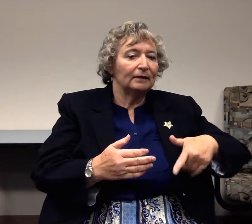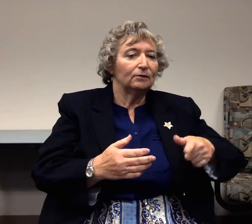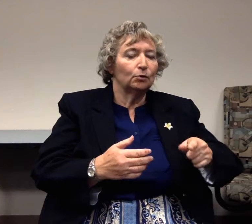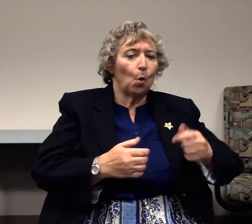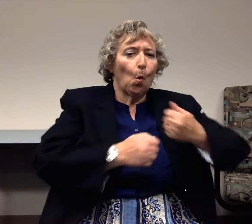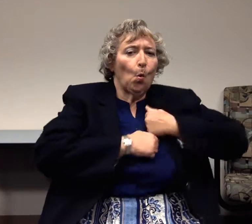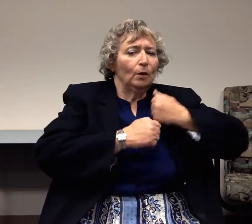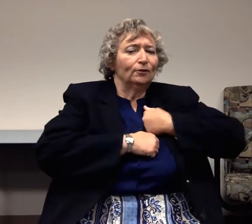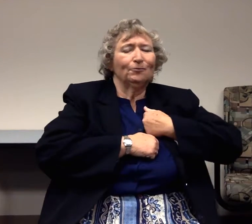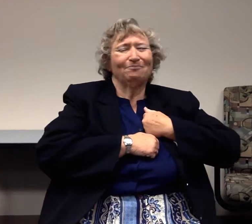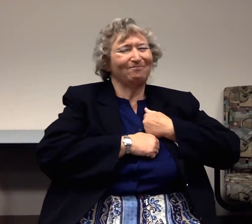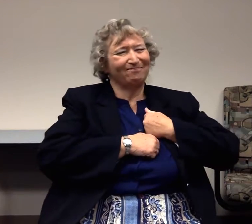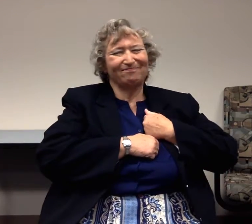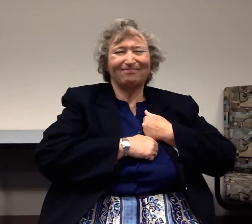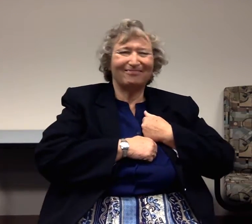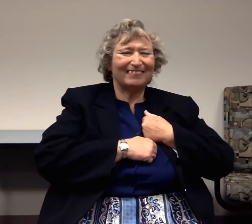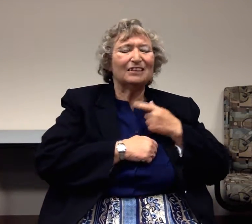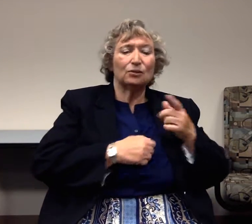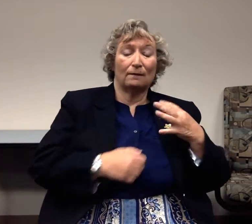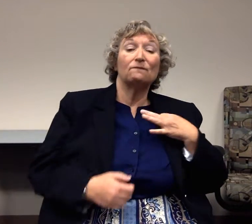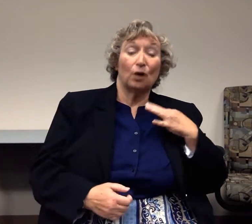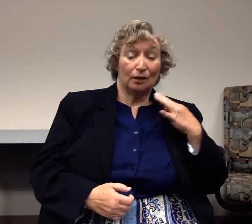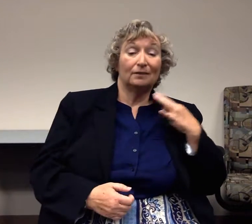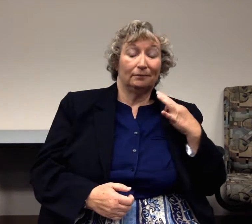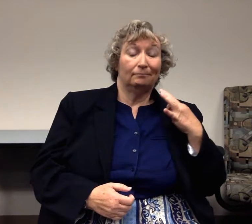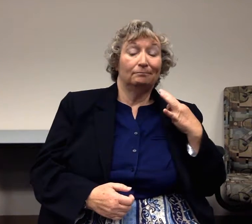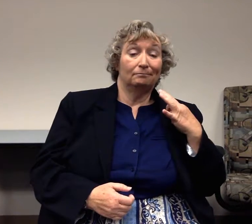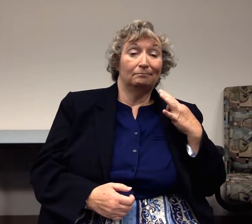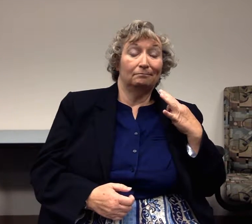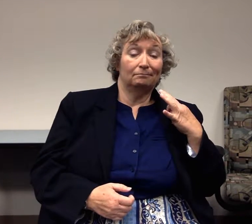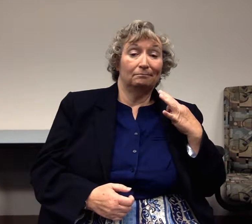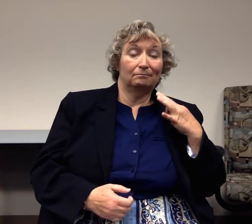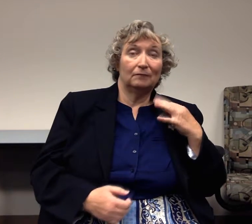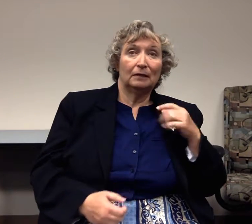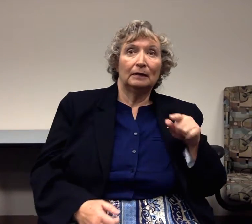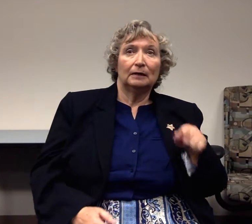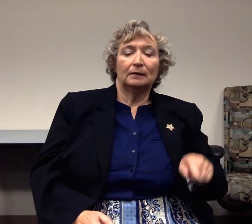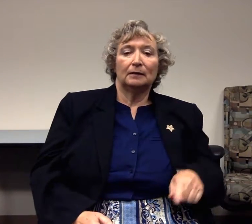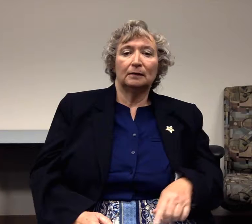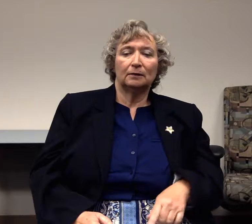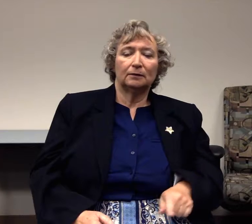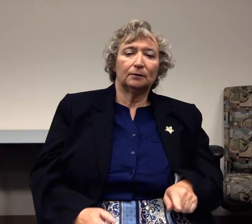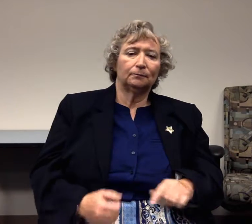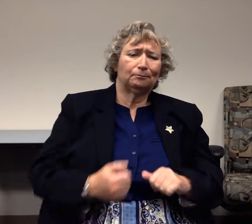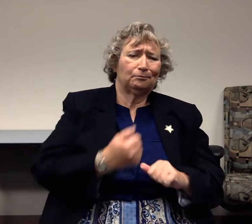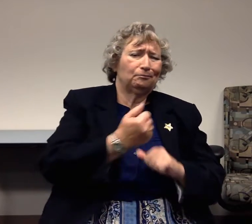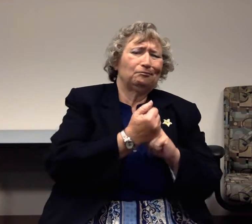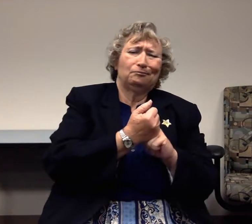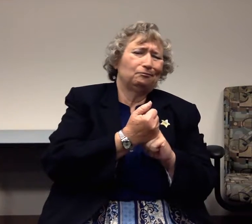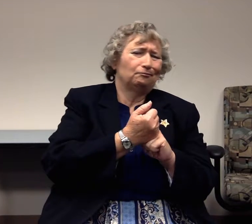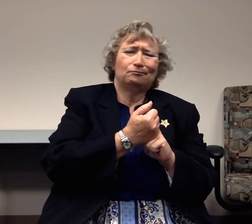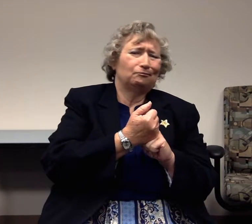with food and ammunition. And also there was a lack of support. We're going to look at a pie graph.